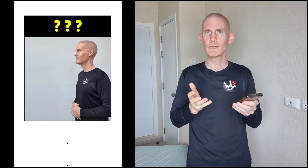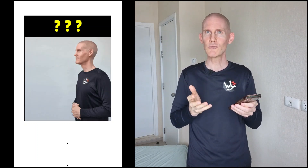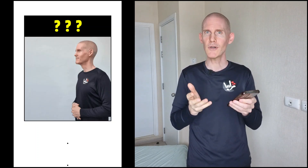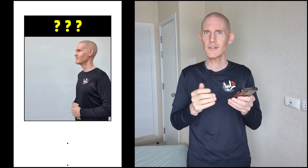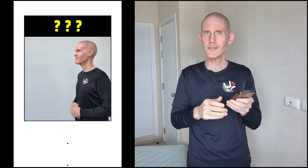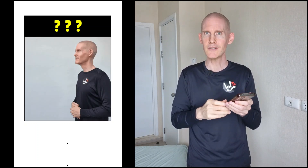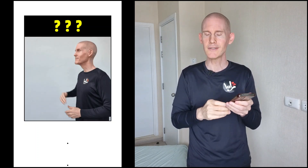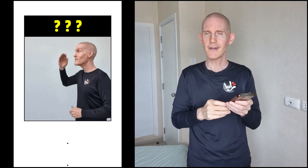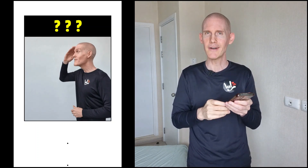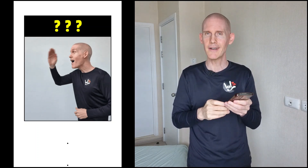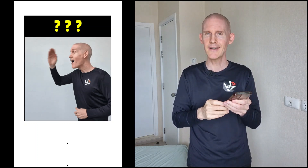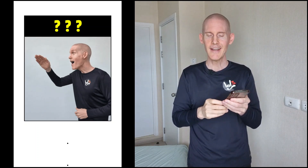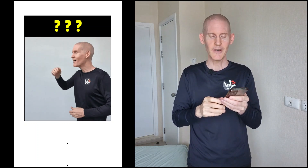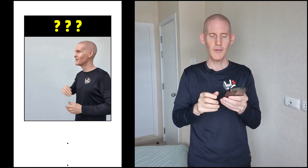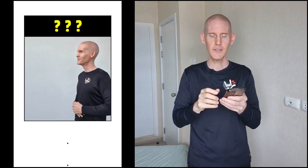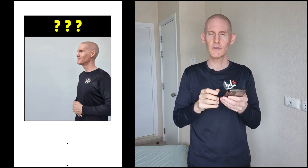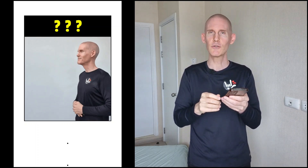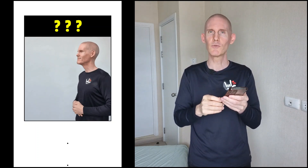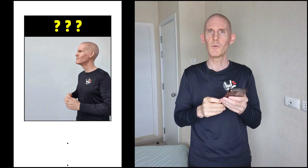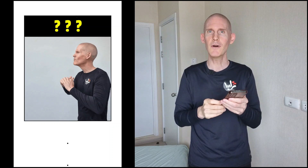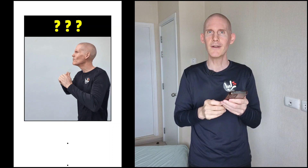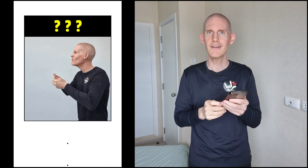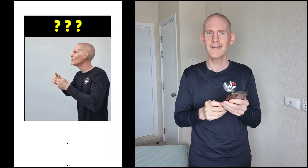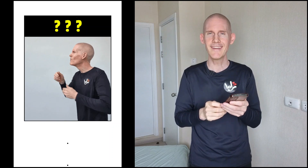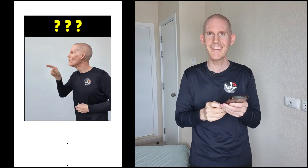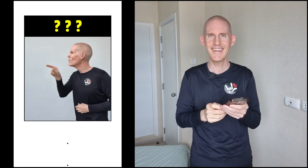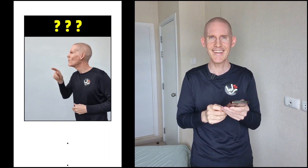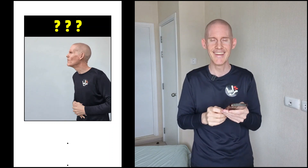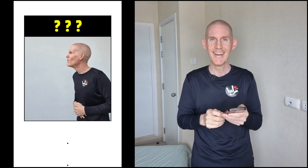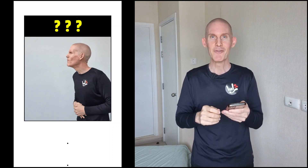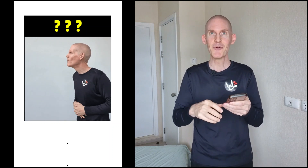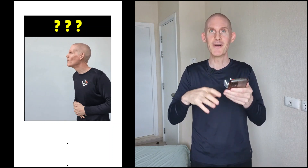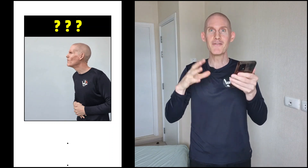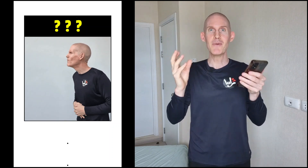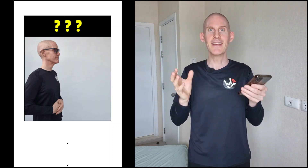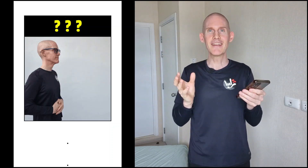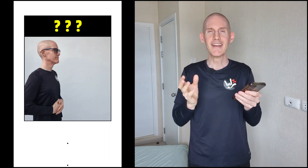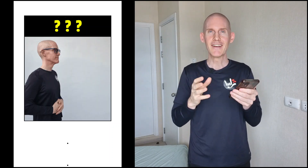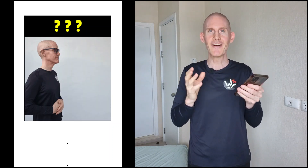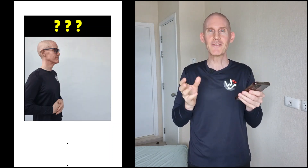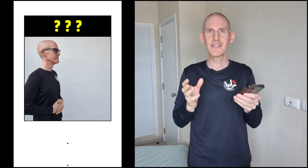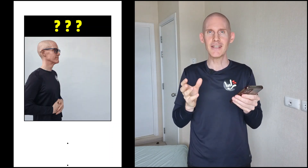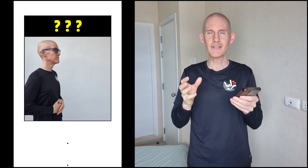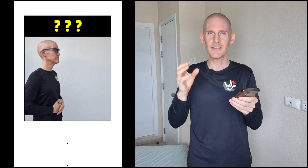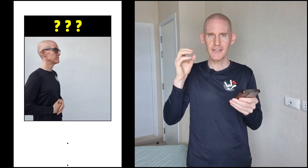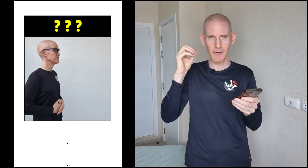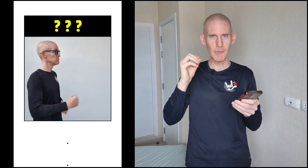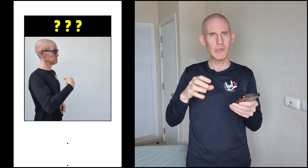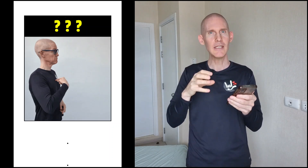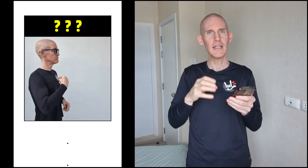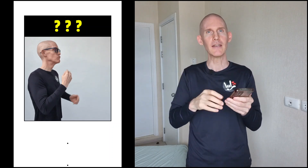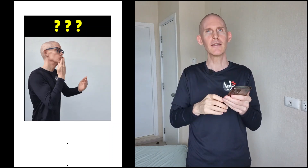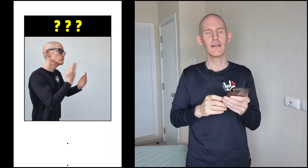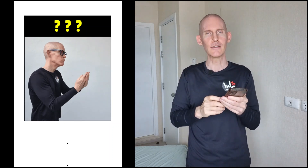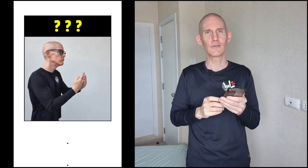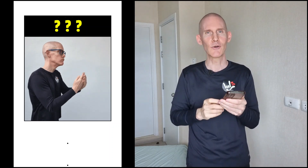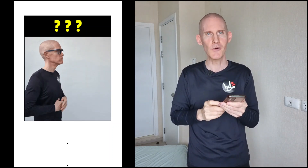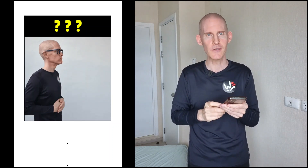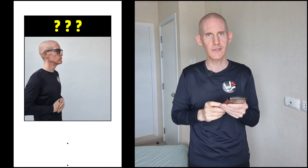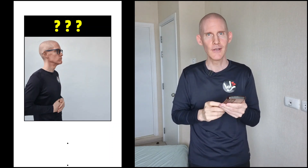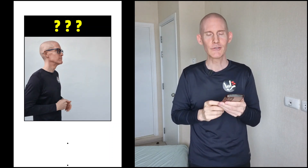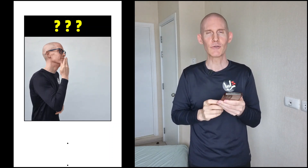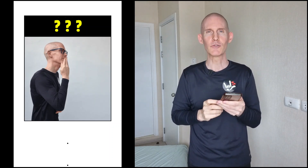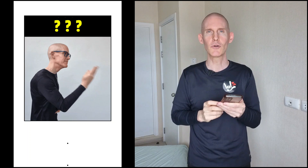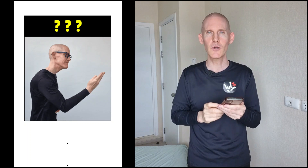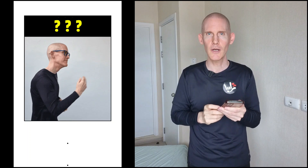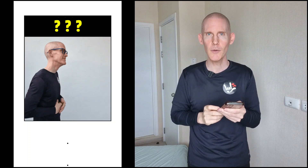the instructions. All right. Now this is just one of many conversations that will be in this